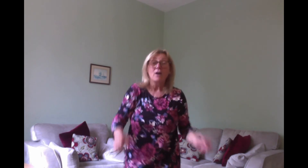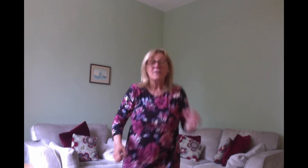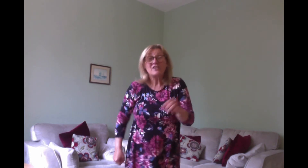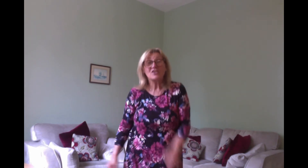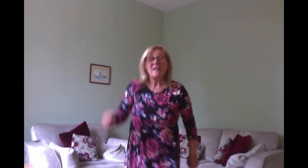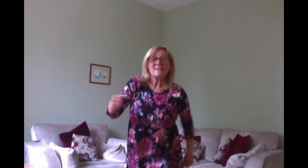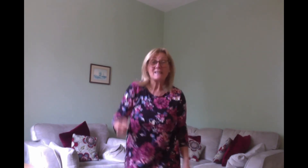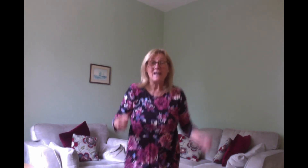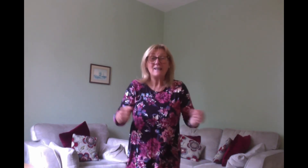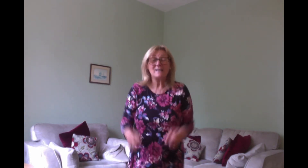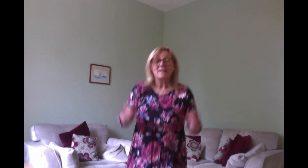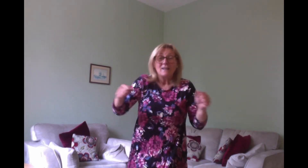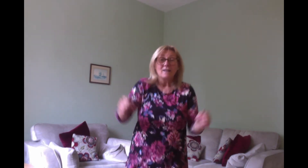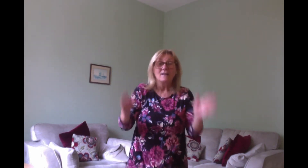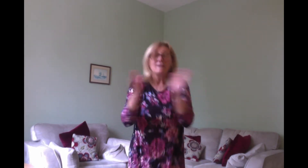This is your chance to dance.